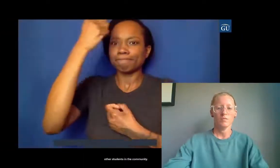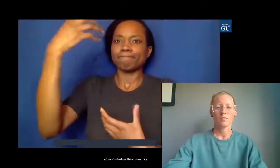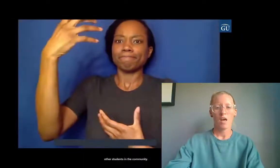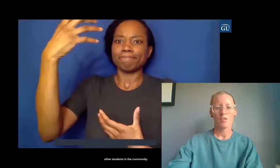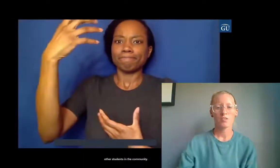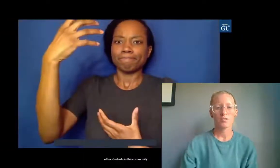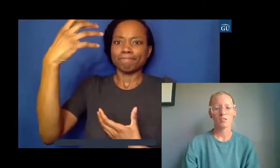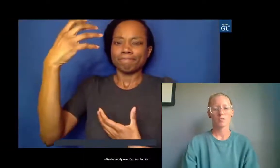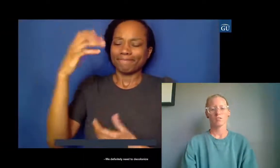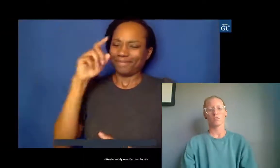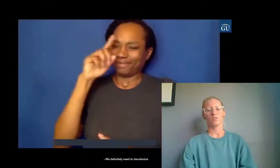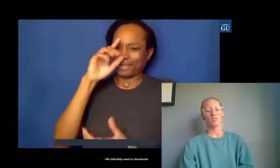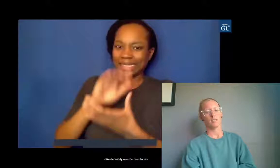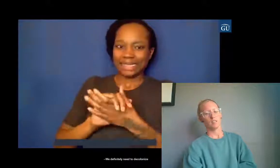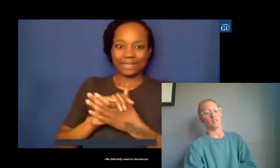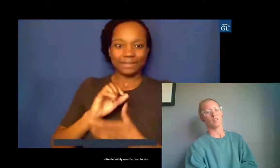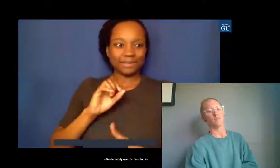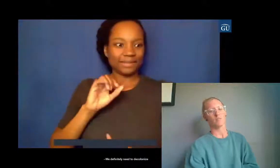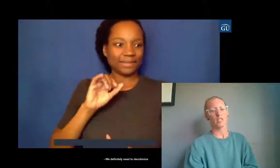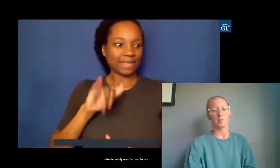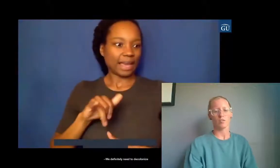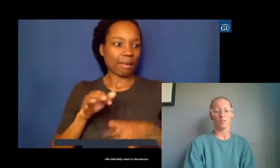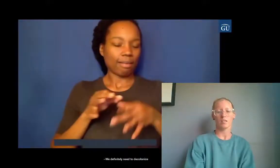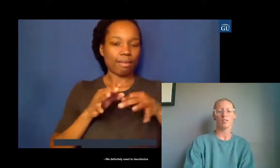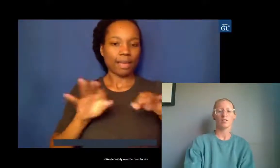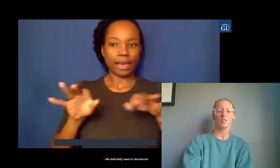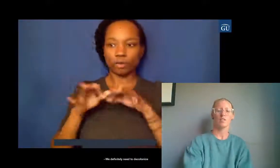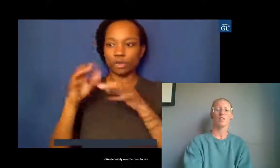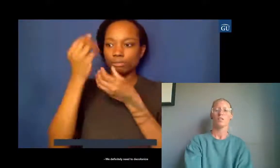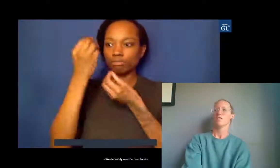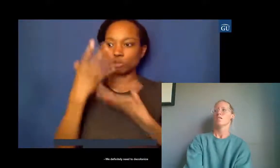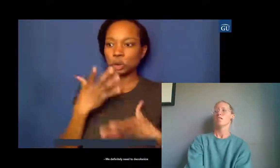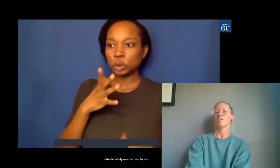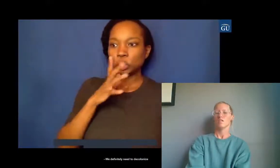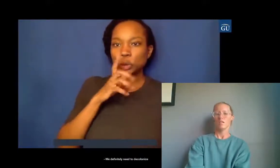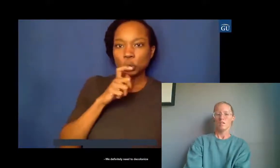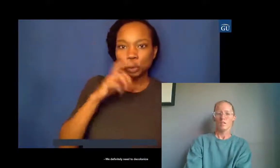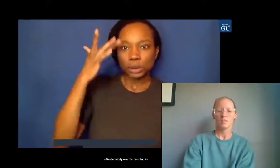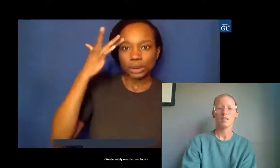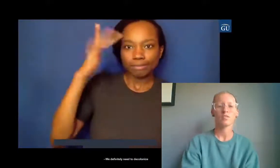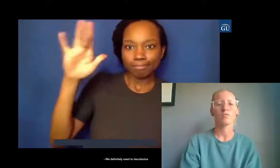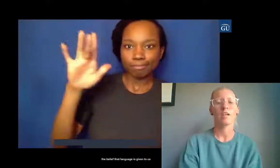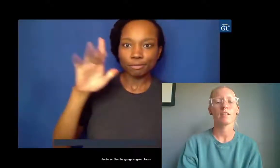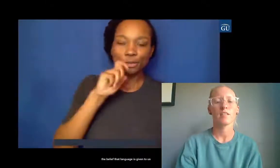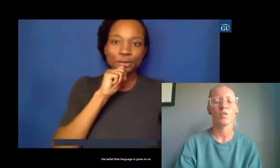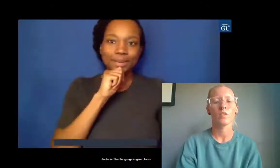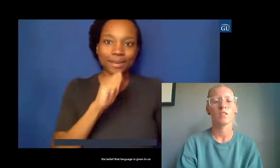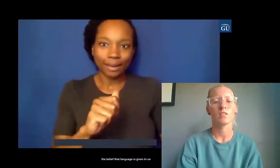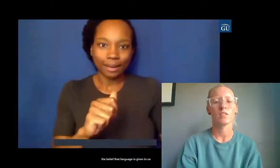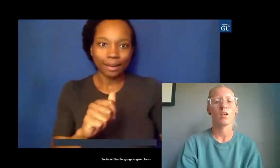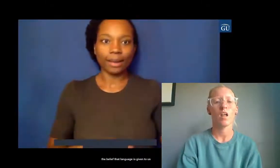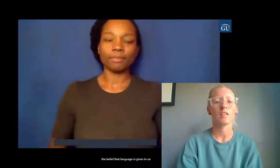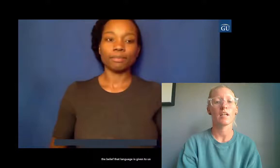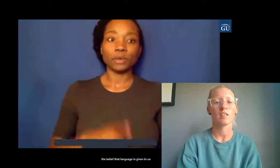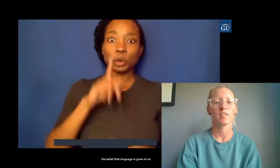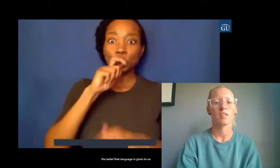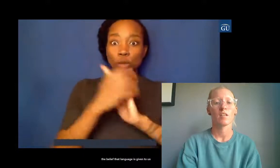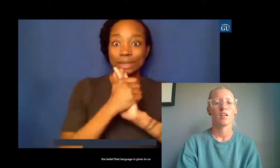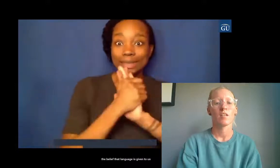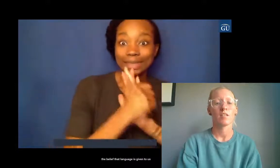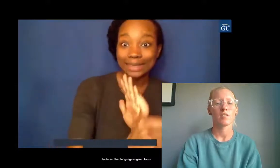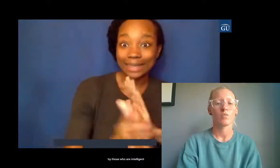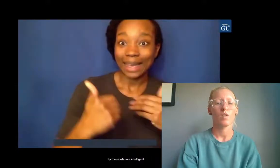Other students in the community need to recognize that we need to